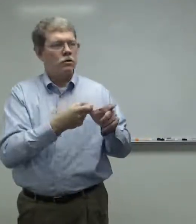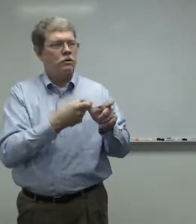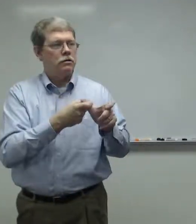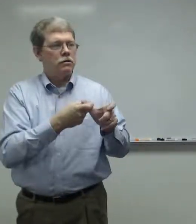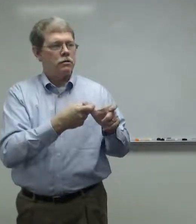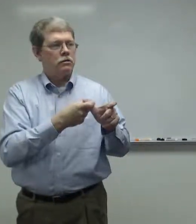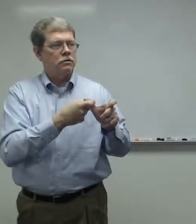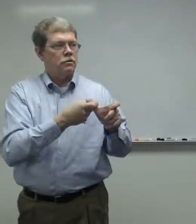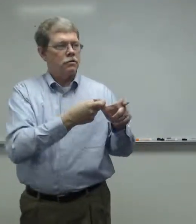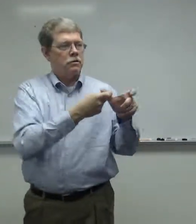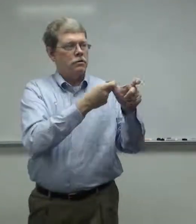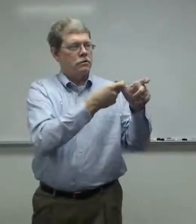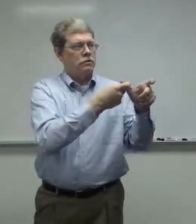again? Run.